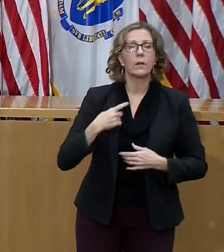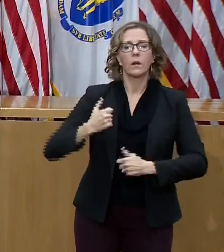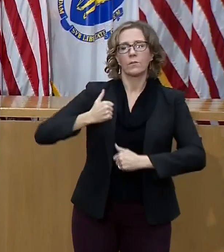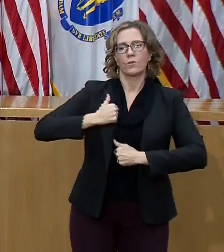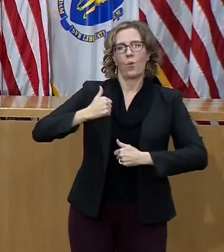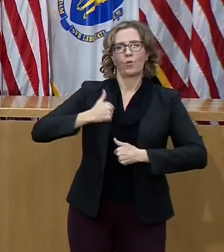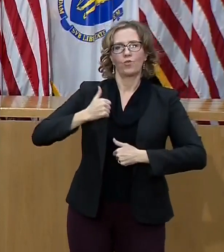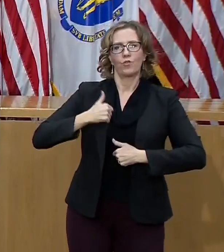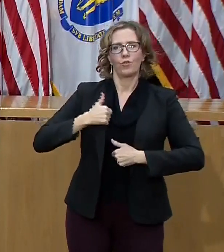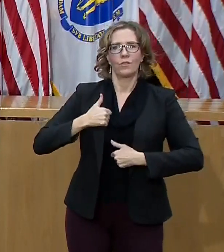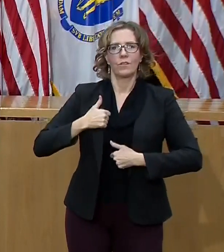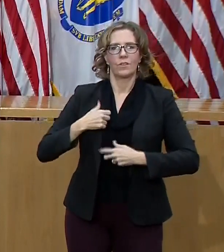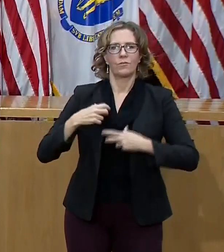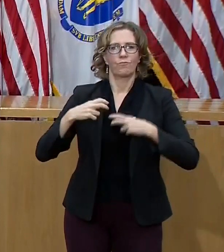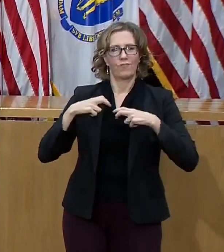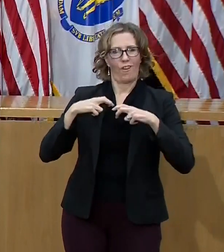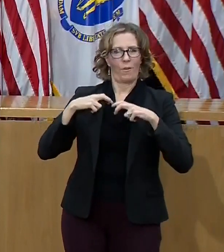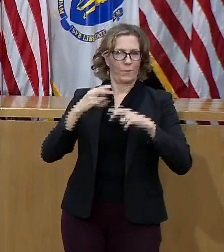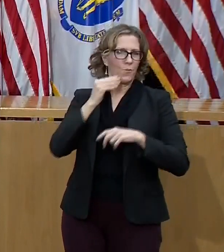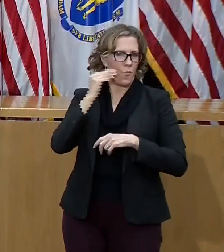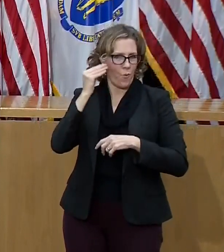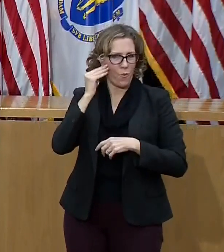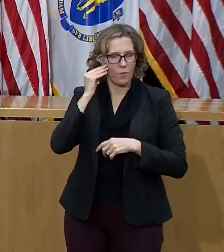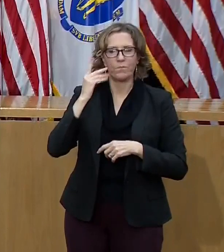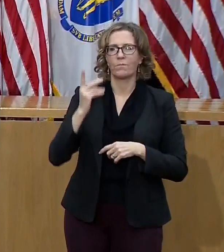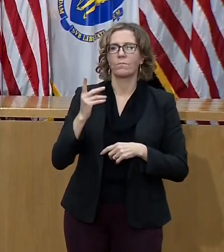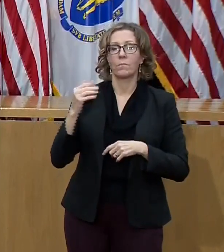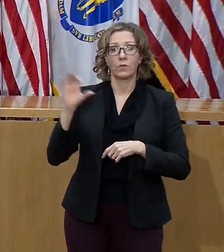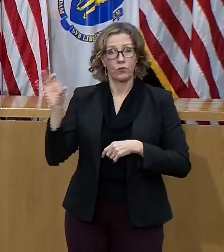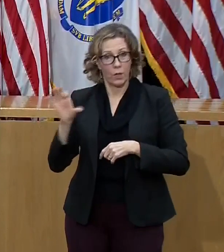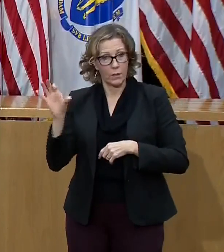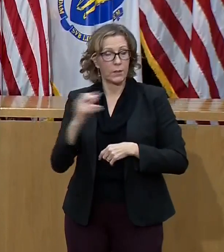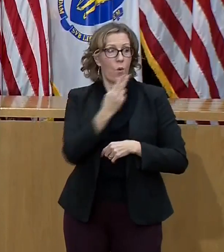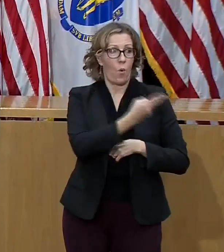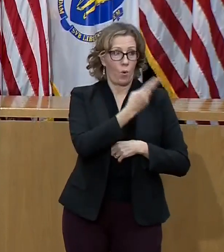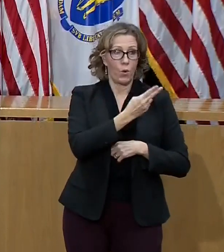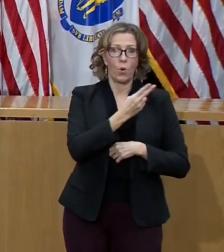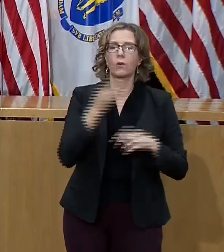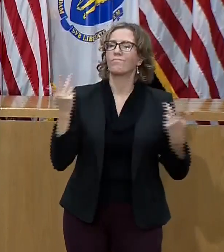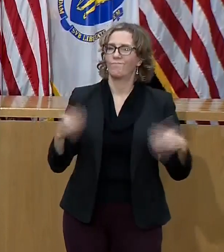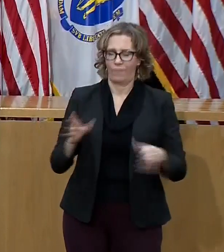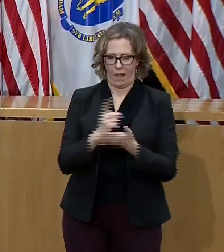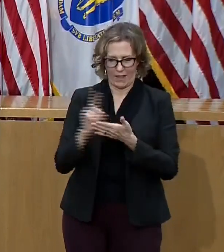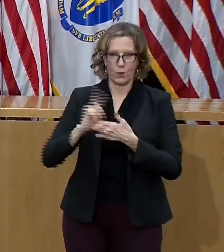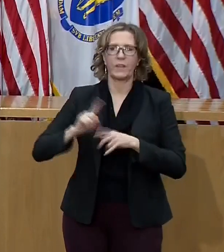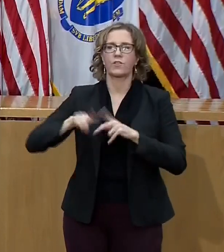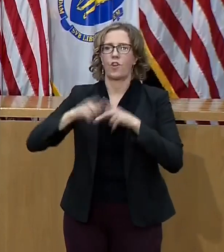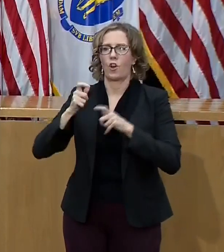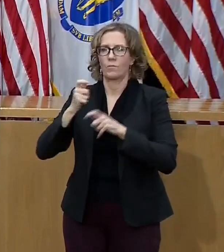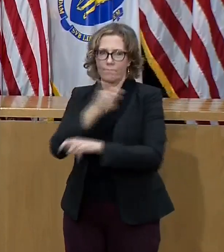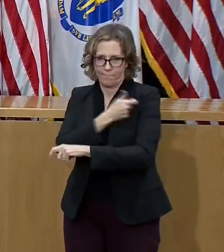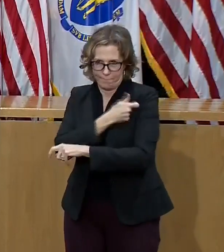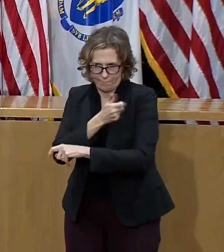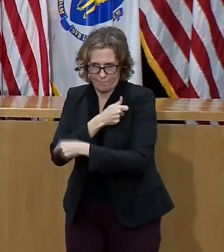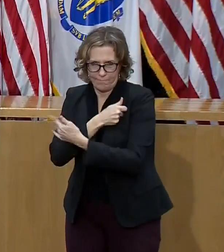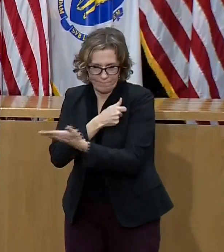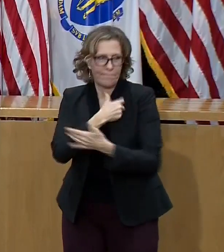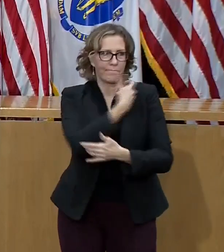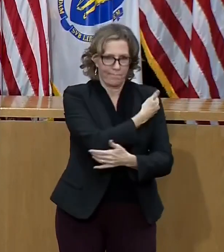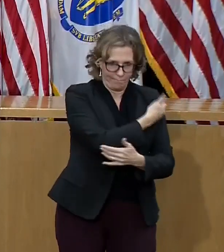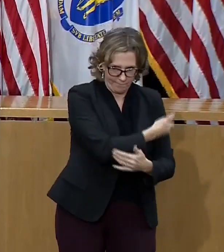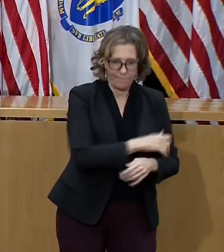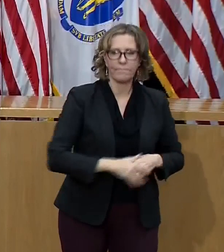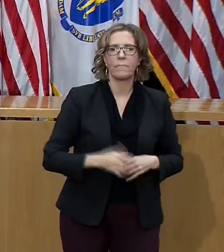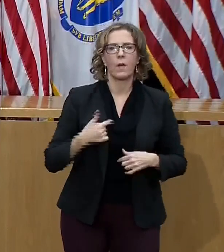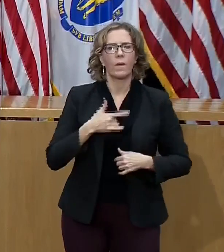who wanted to receive the vaccine were administered first doses, and we're encouraged that the vast majority of eligible residents in both